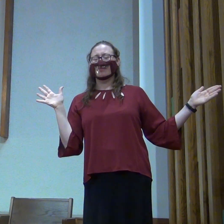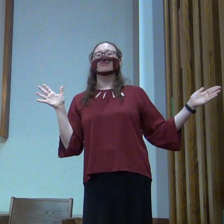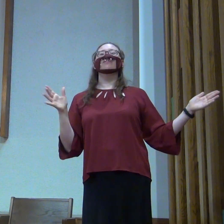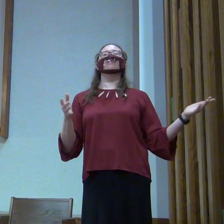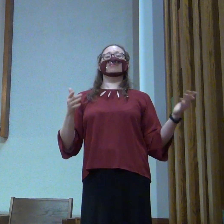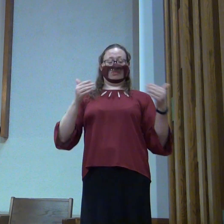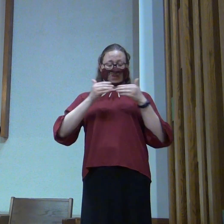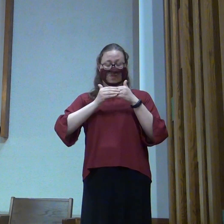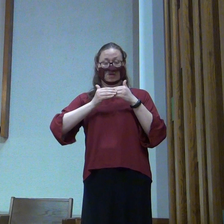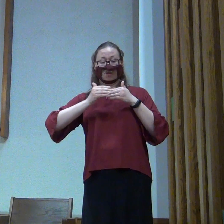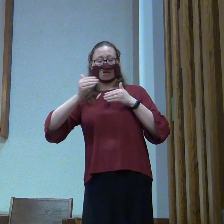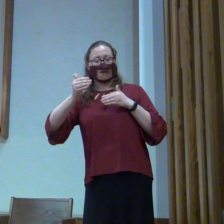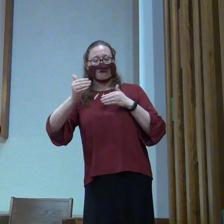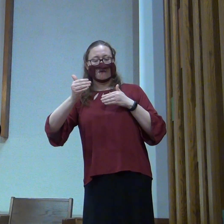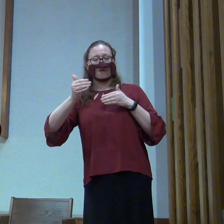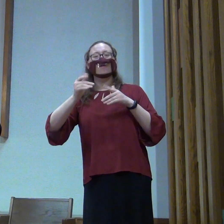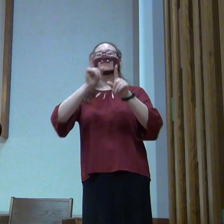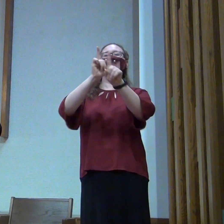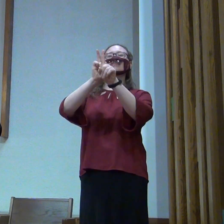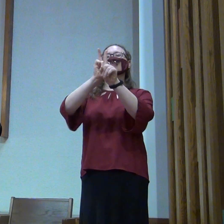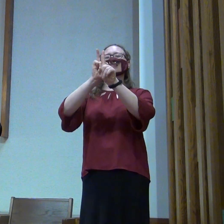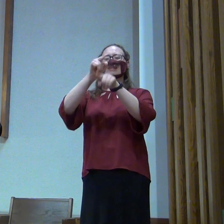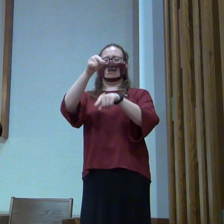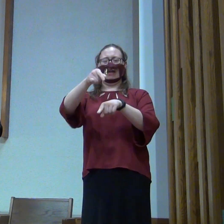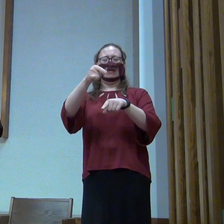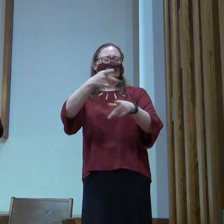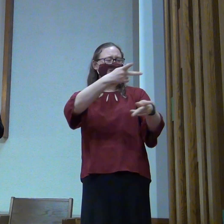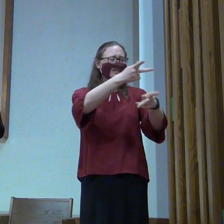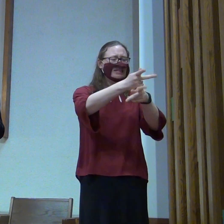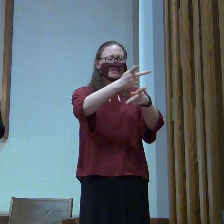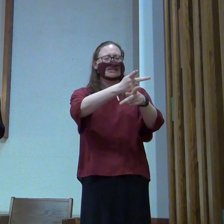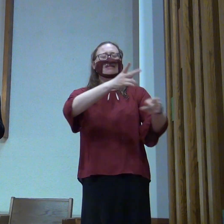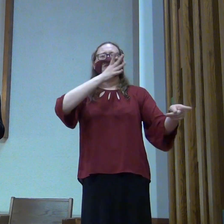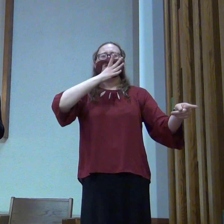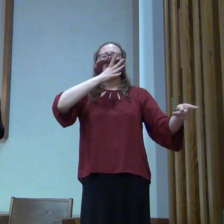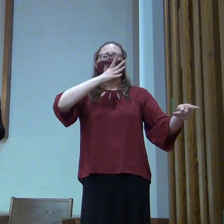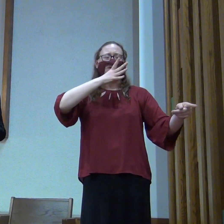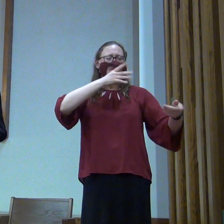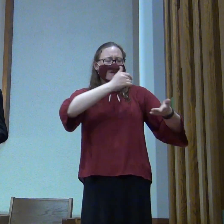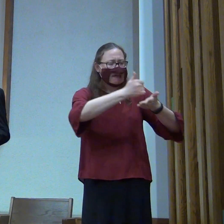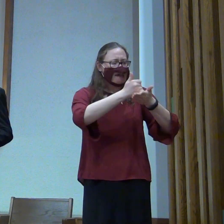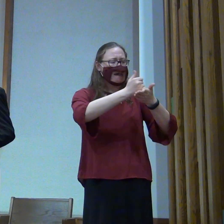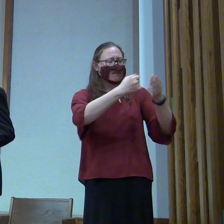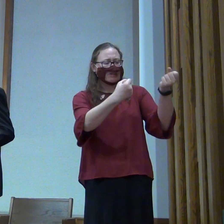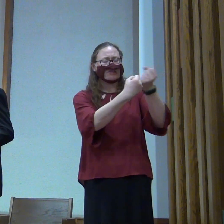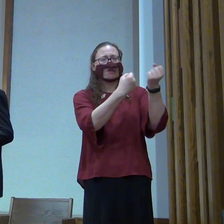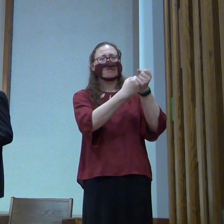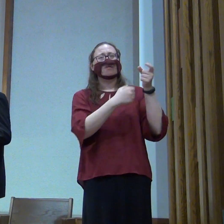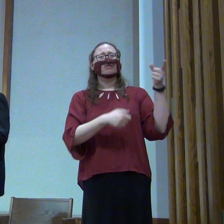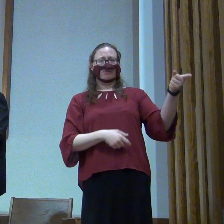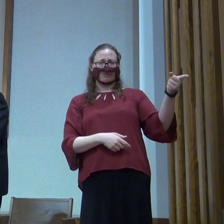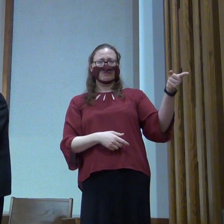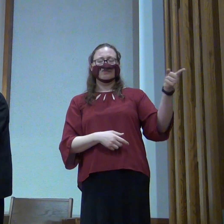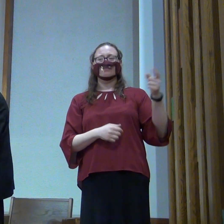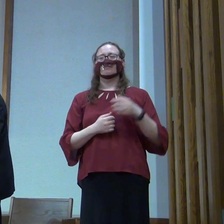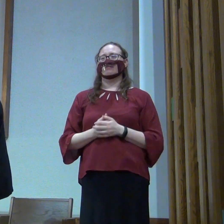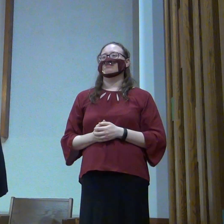From that time on, the disciple took her into his home.